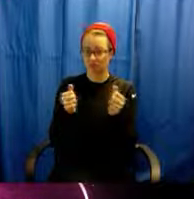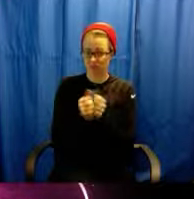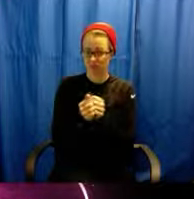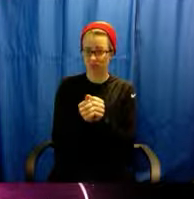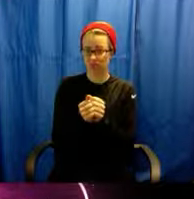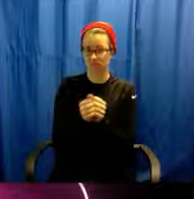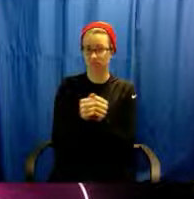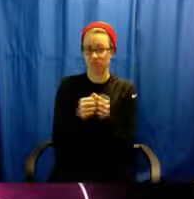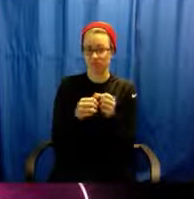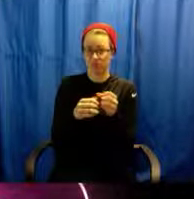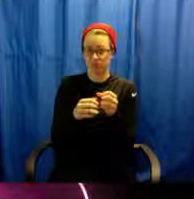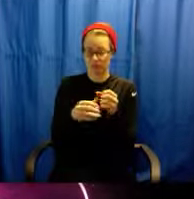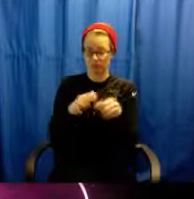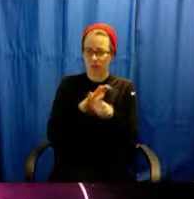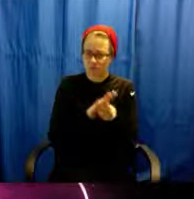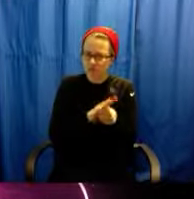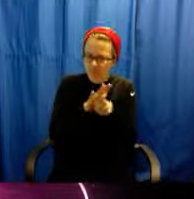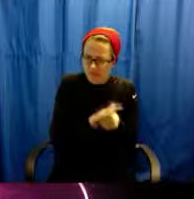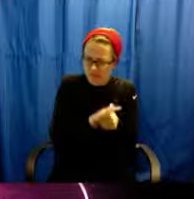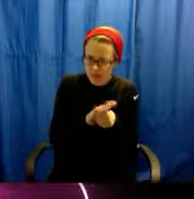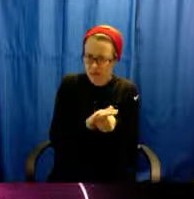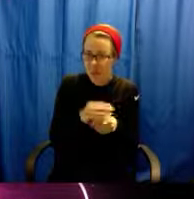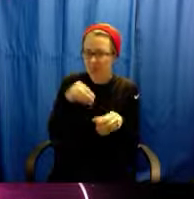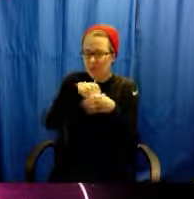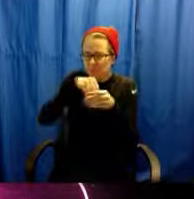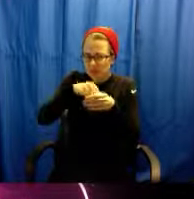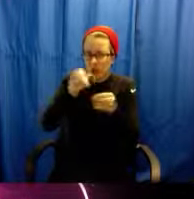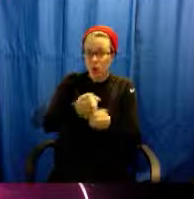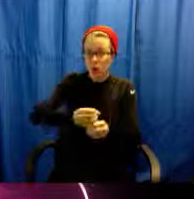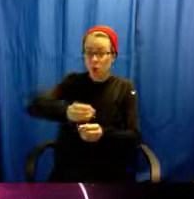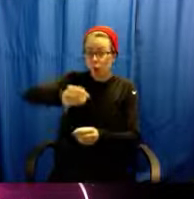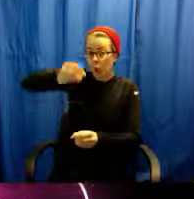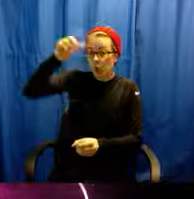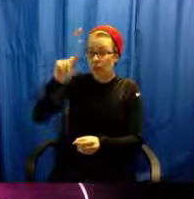tubes burst open if the pressure is very high.